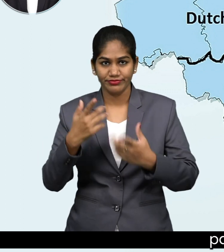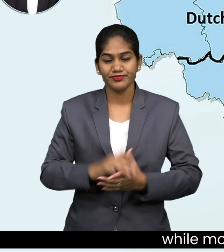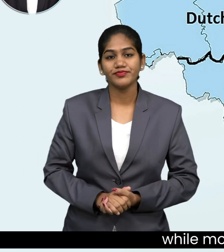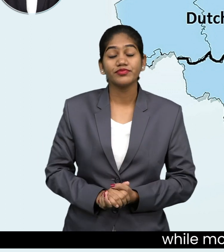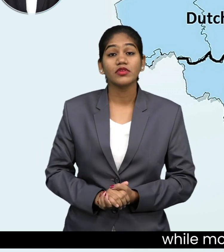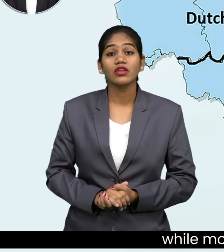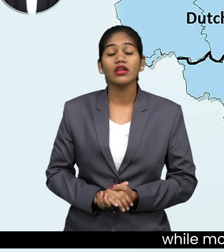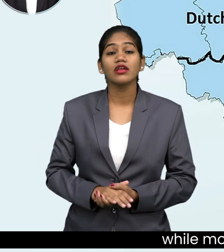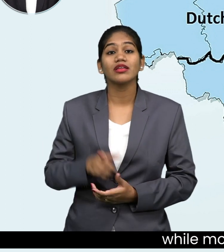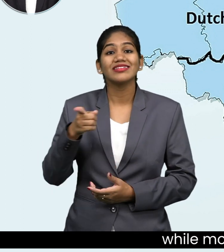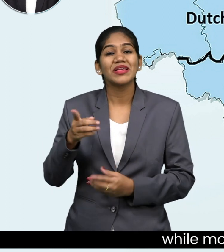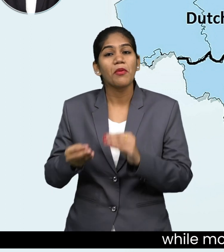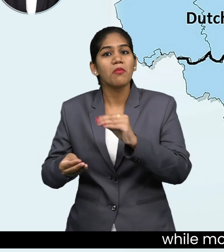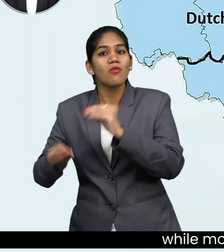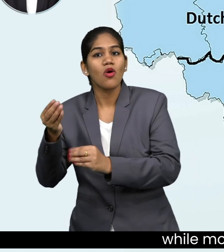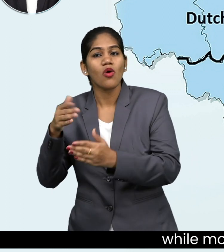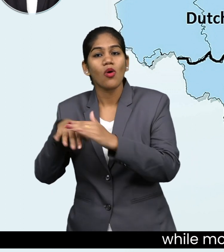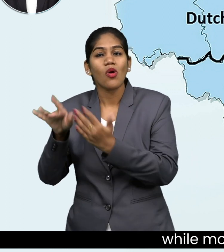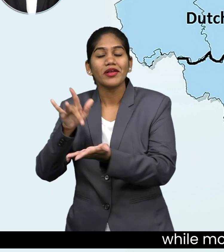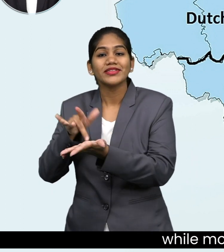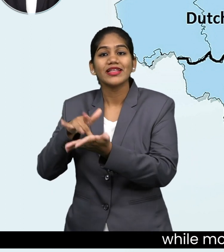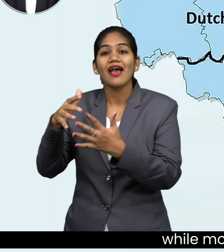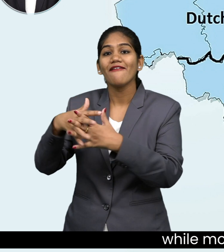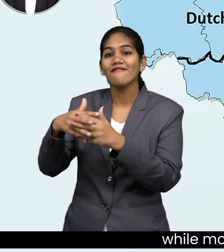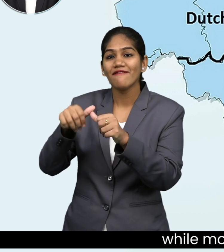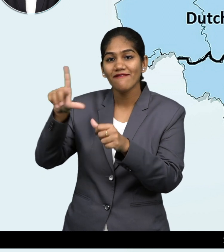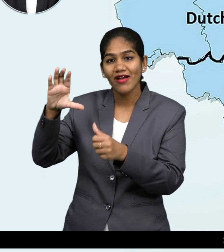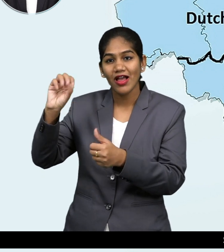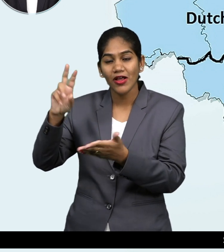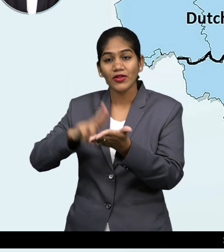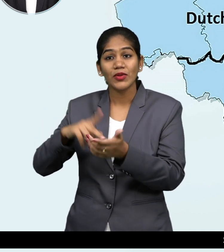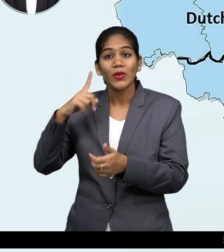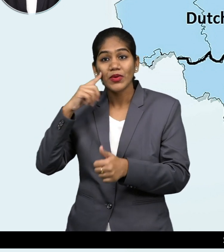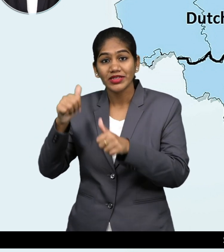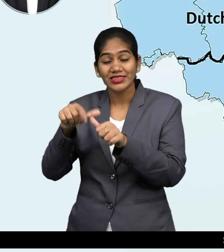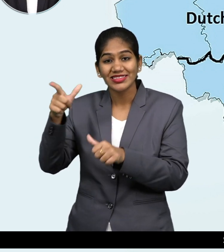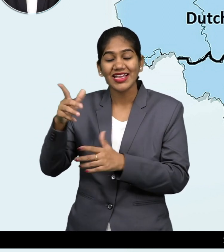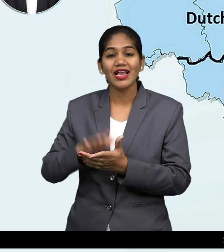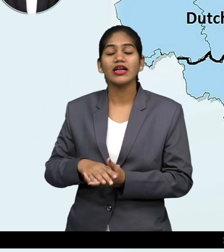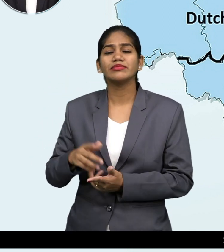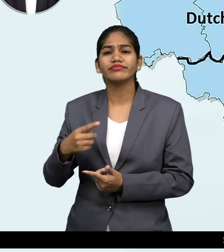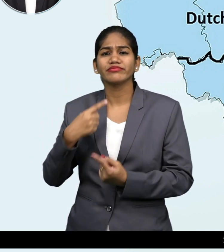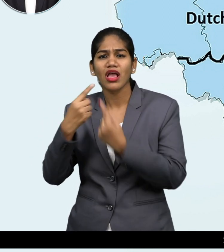Most people its Flanders part speak Dutch.